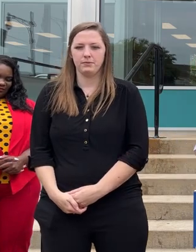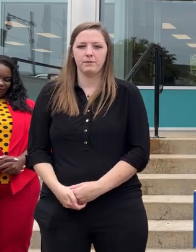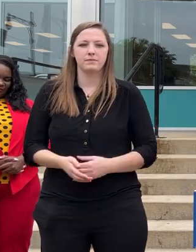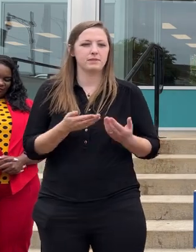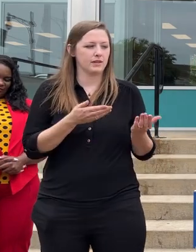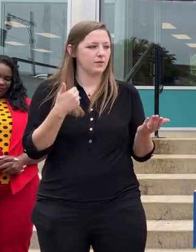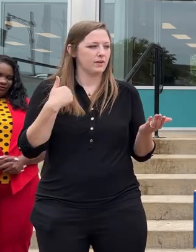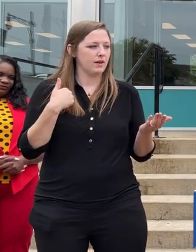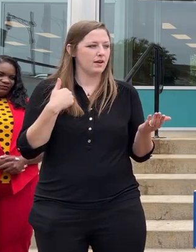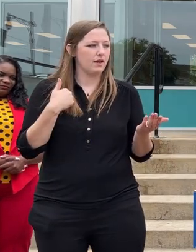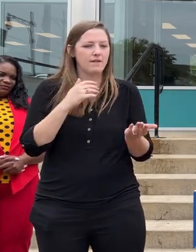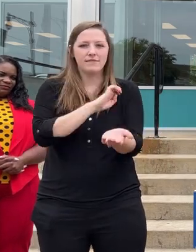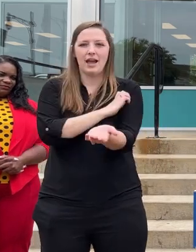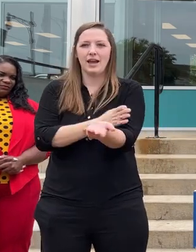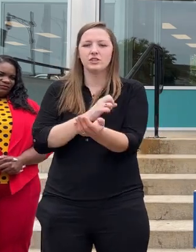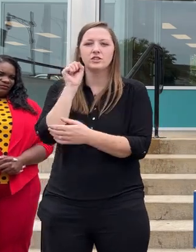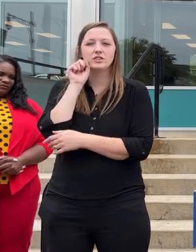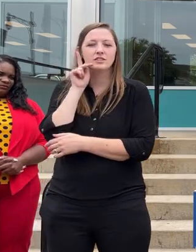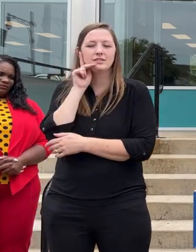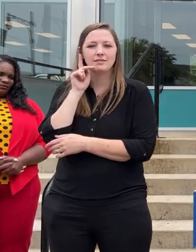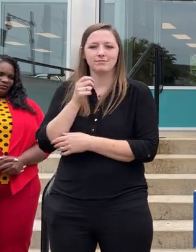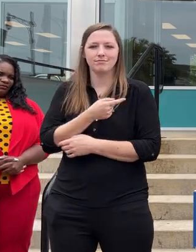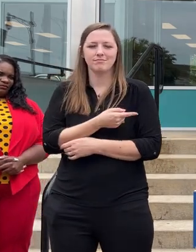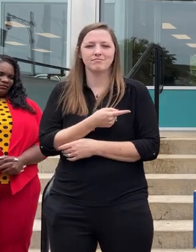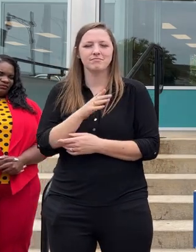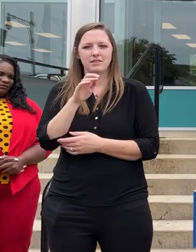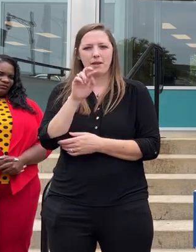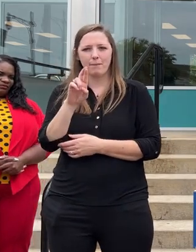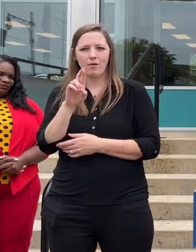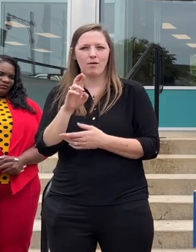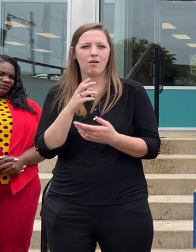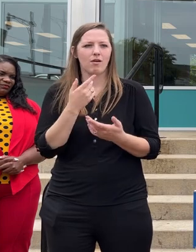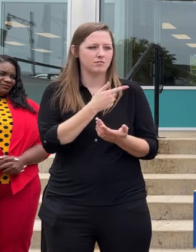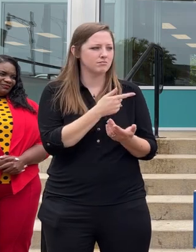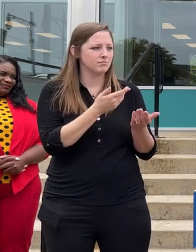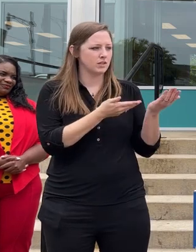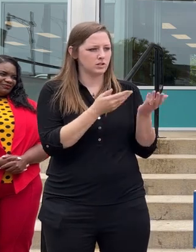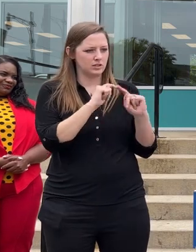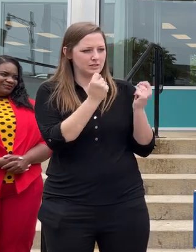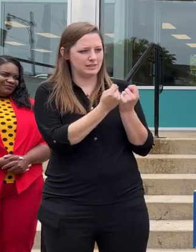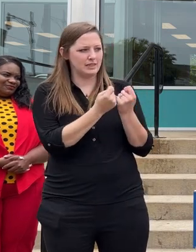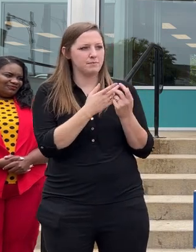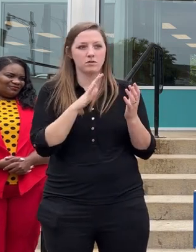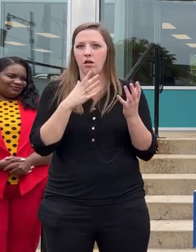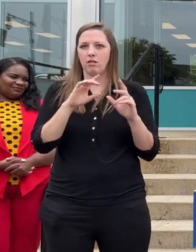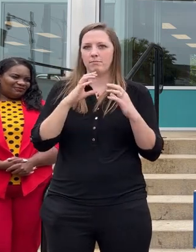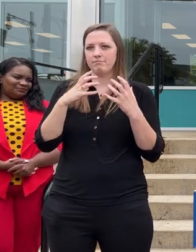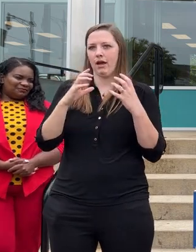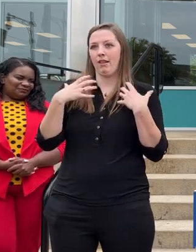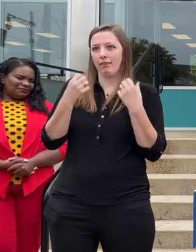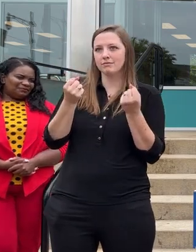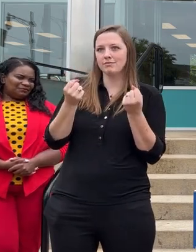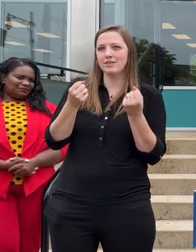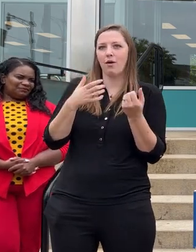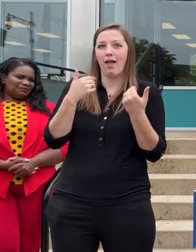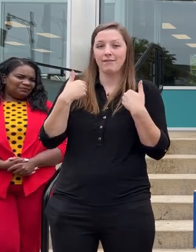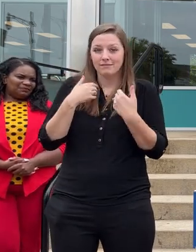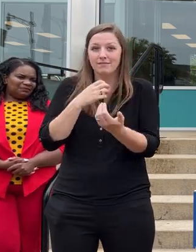And here we have an energy bar. Obviously, Dr. Burstein's crew is all about health, and you need to keep energy in